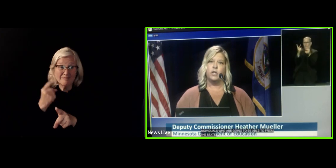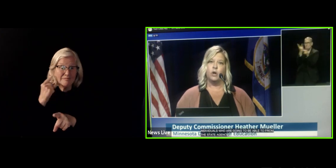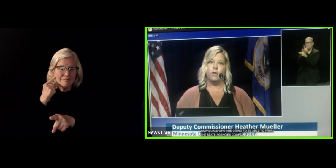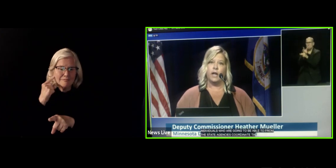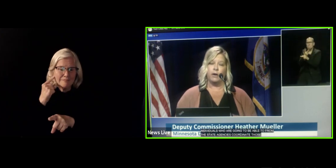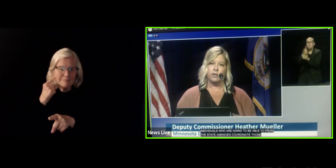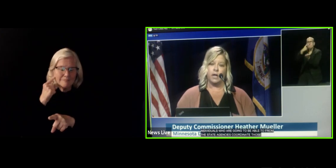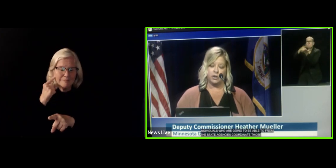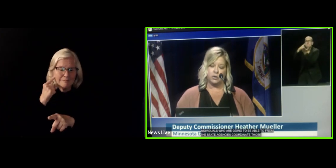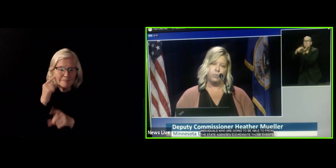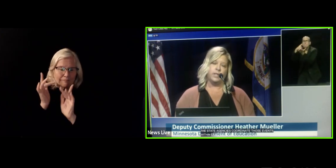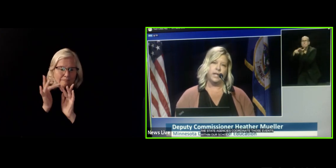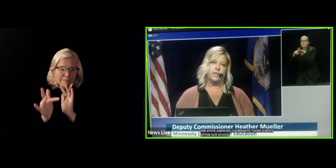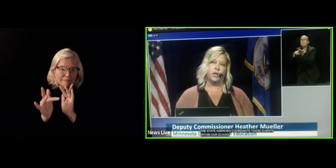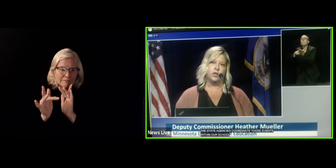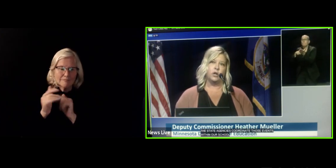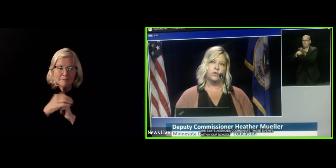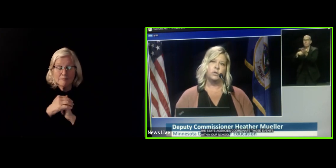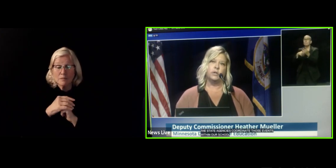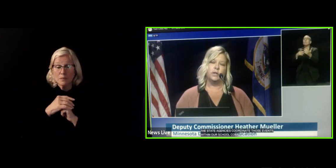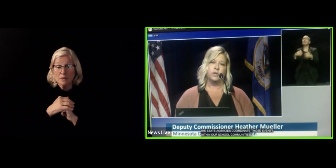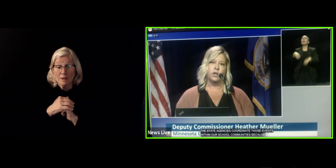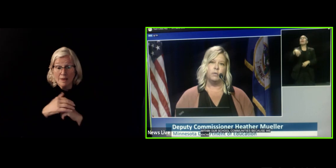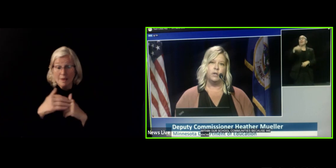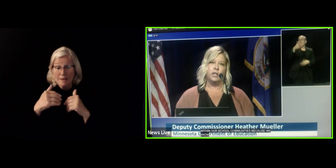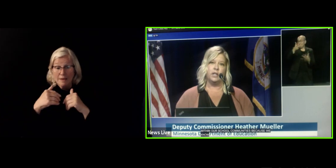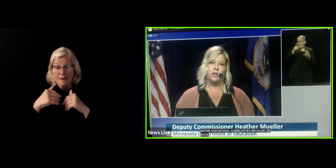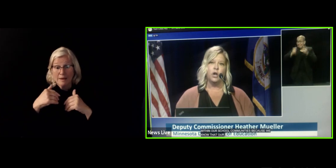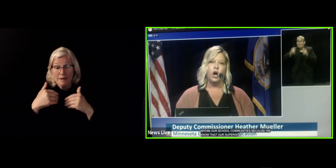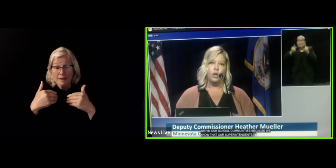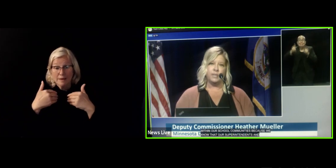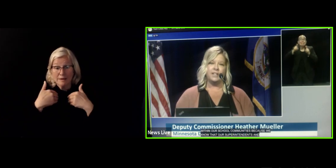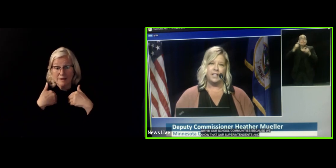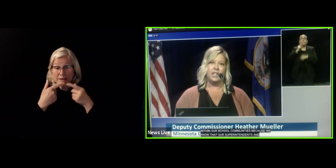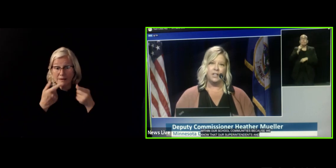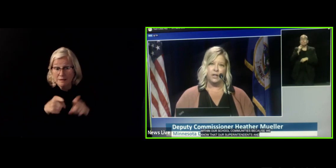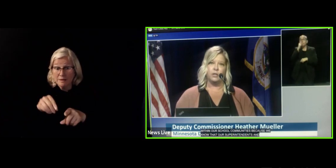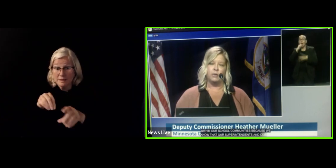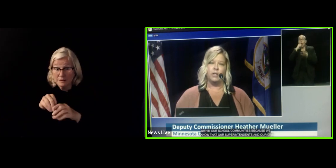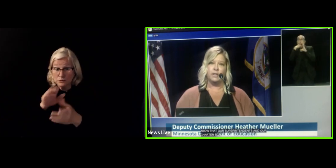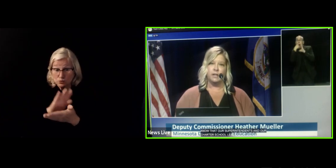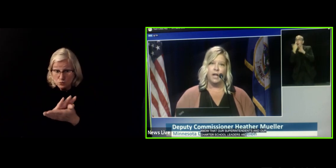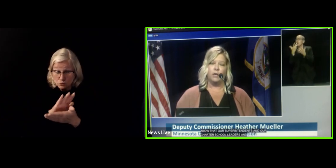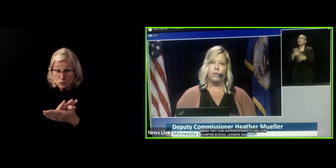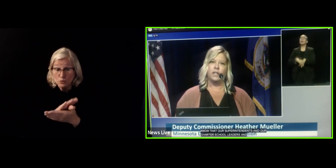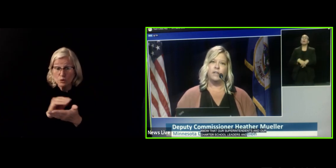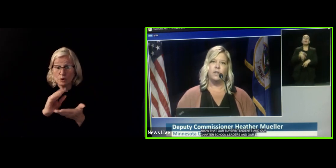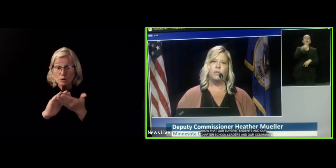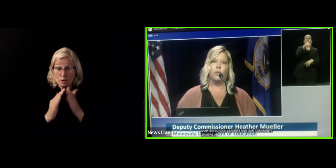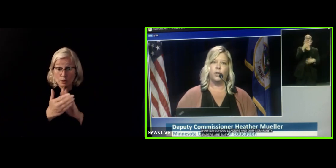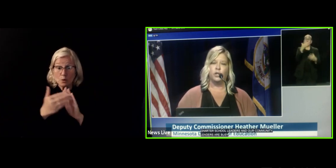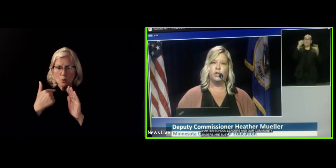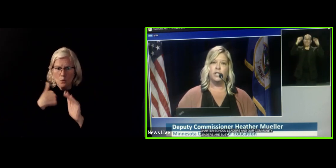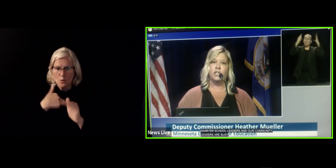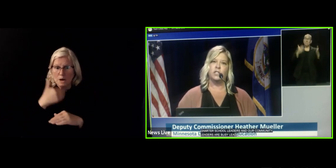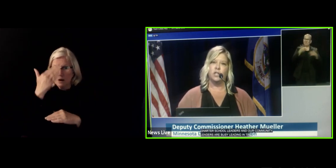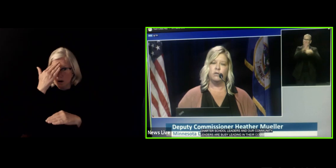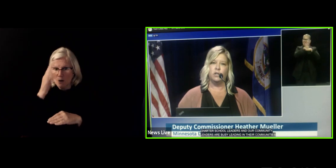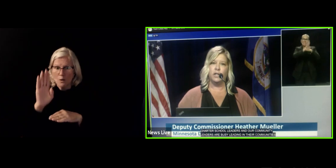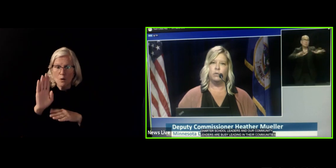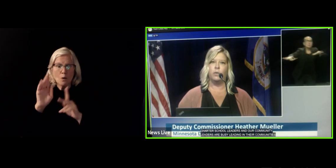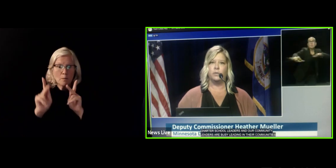we know that our superintendents and our charter school leaders and our community leaders are busy leading in their communities. And we want to give them the opportunity to